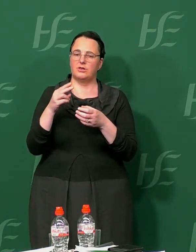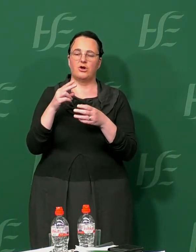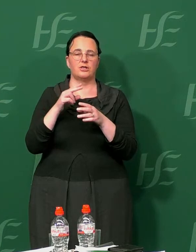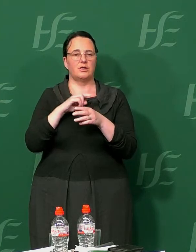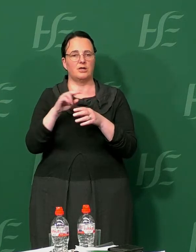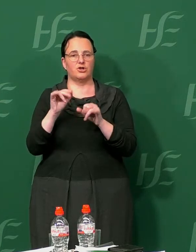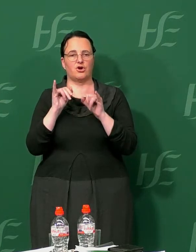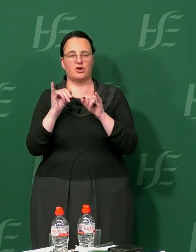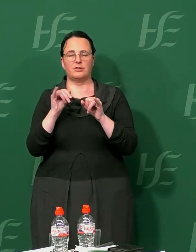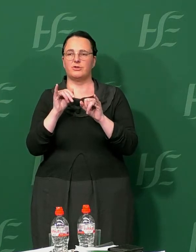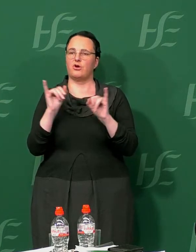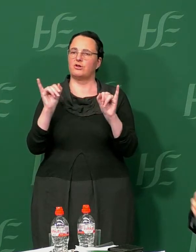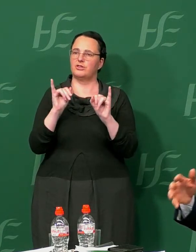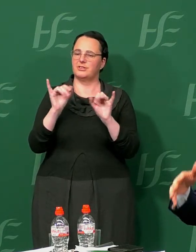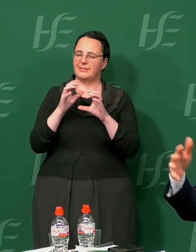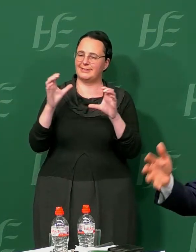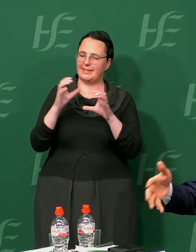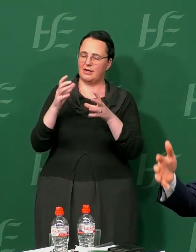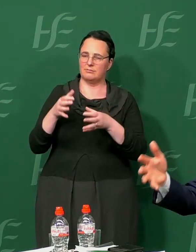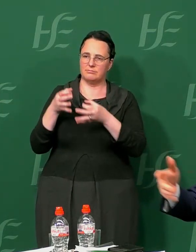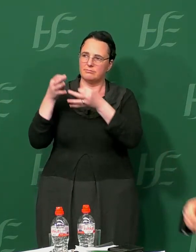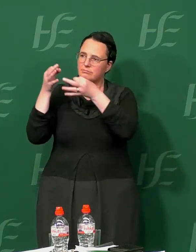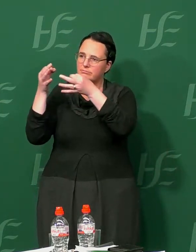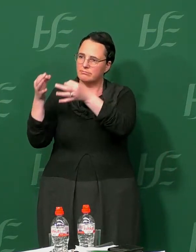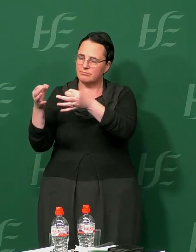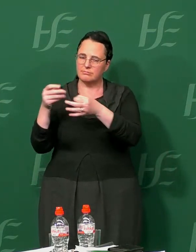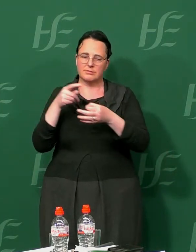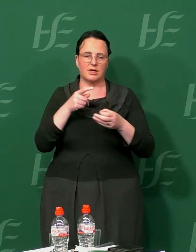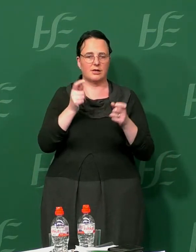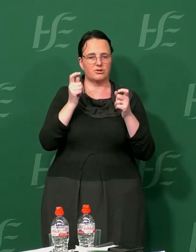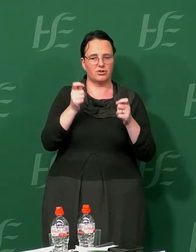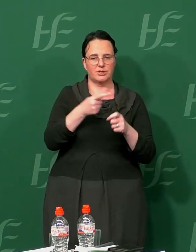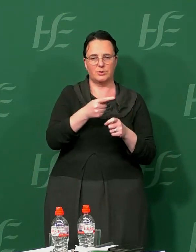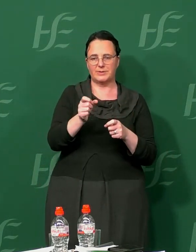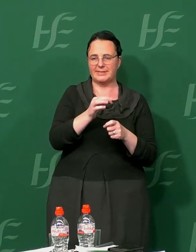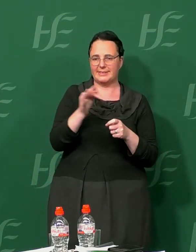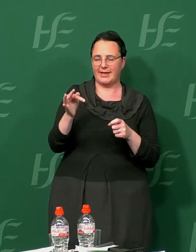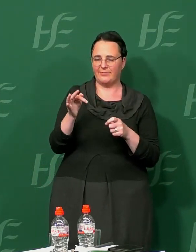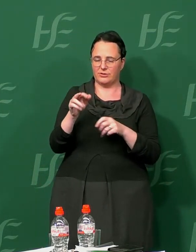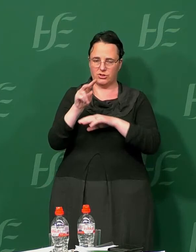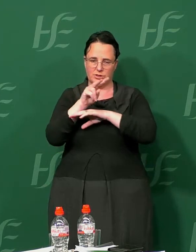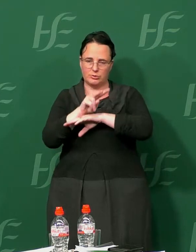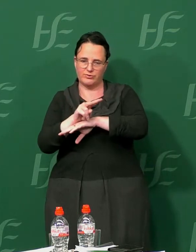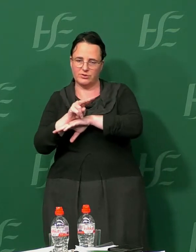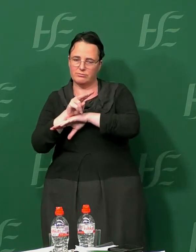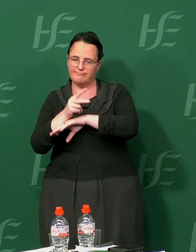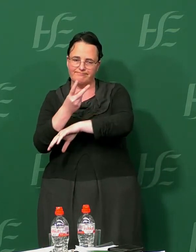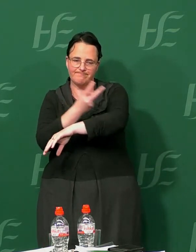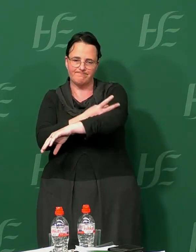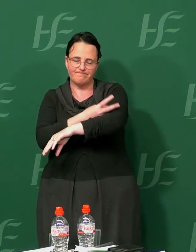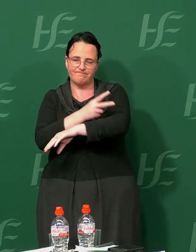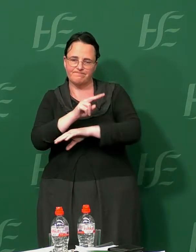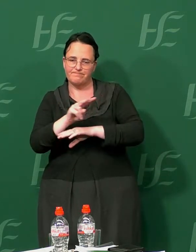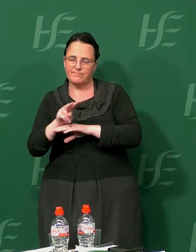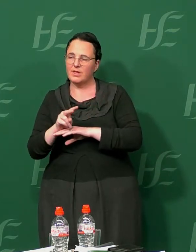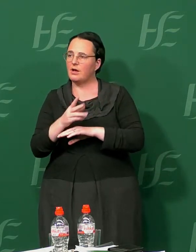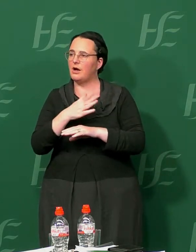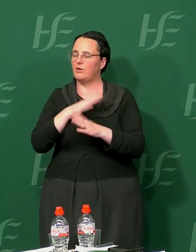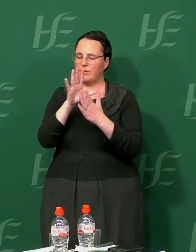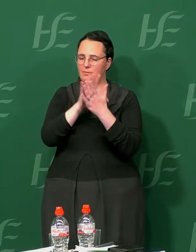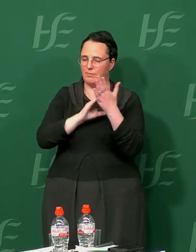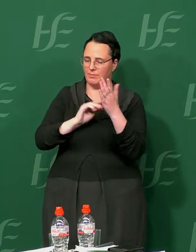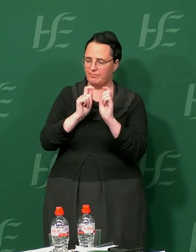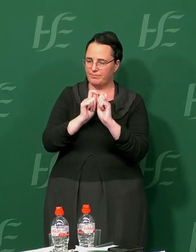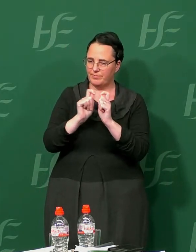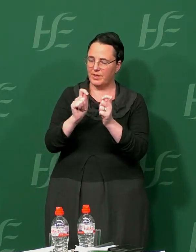staff and retraining or training of some of those staff to under supervision, our model provided that we